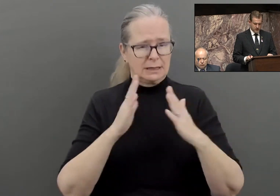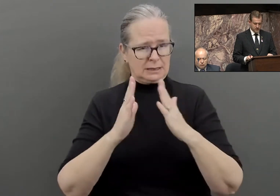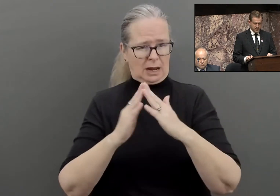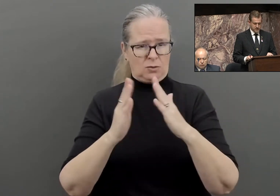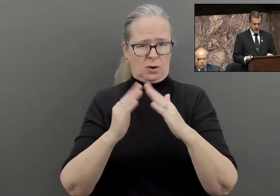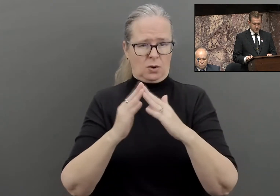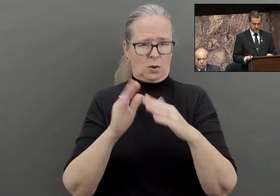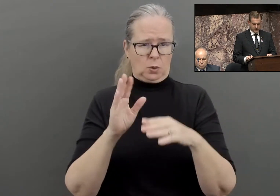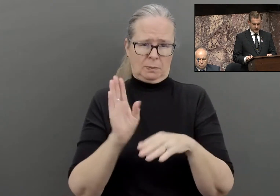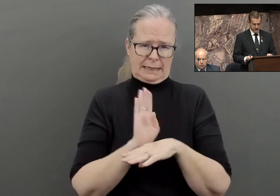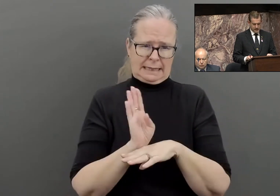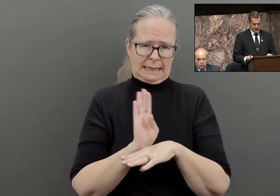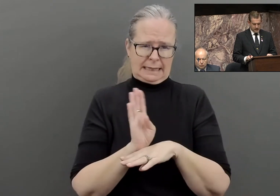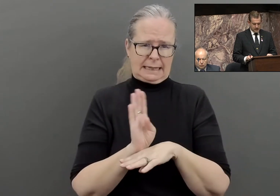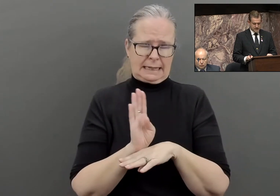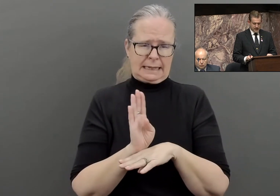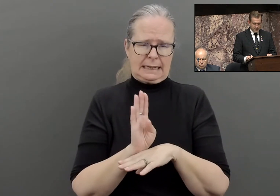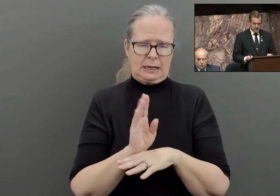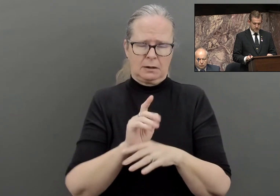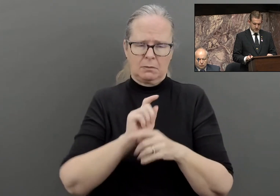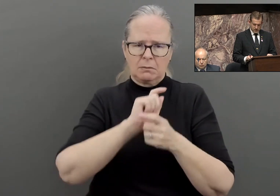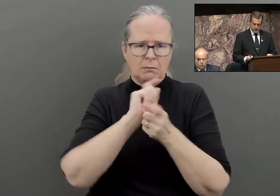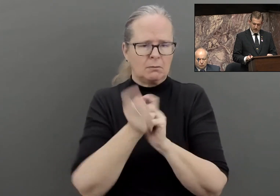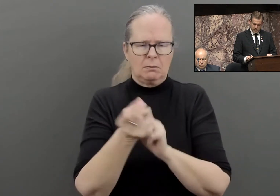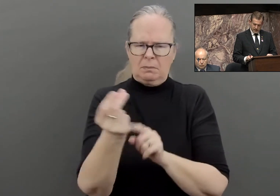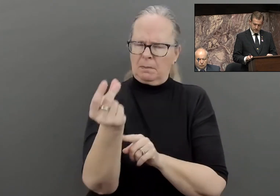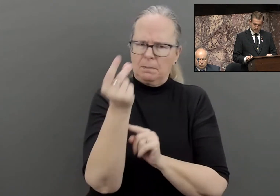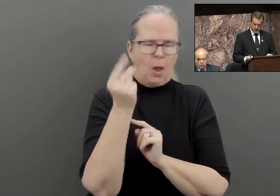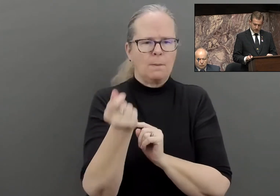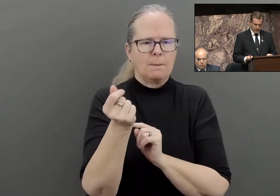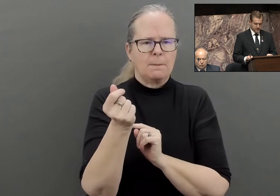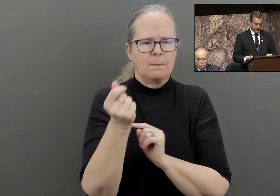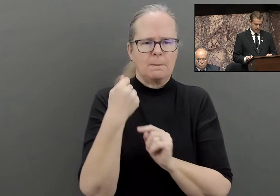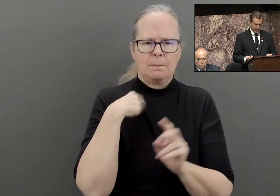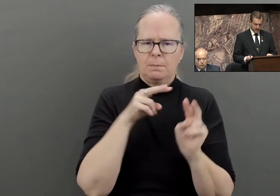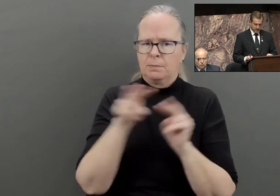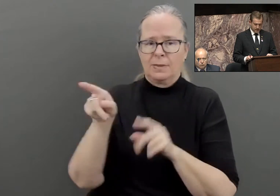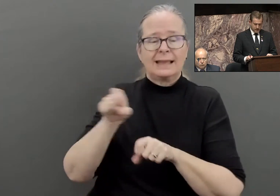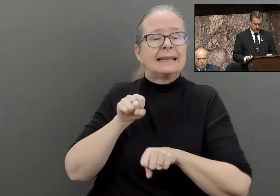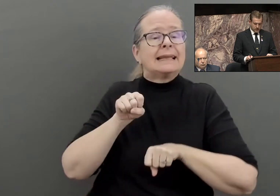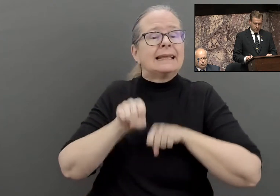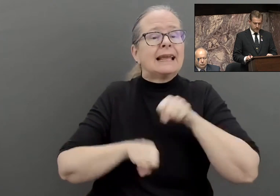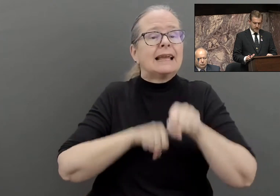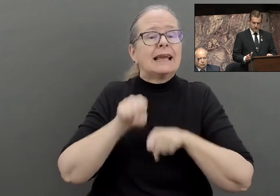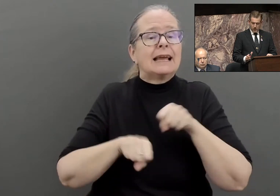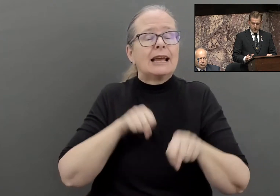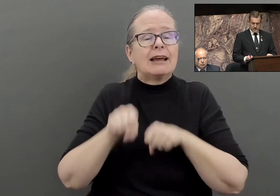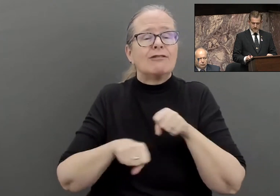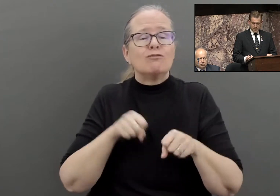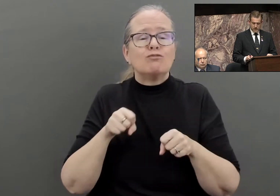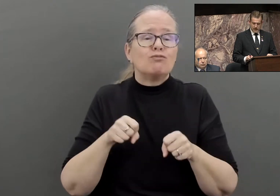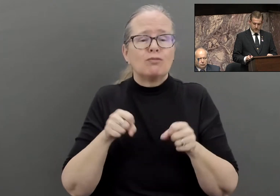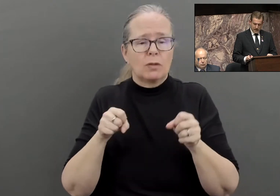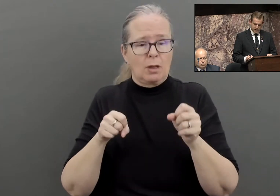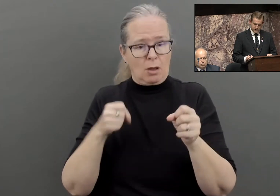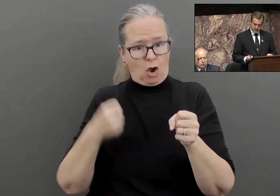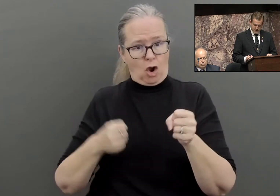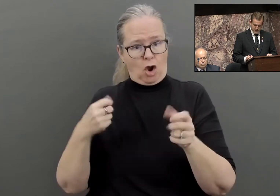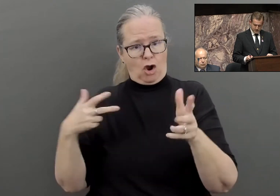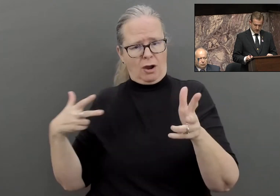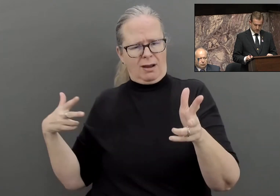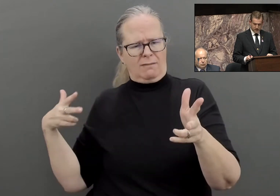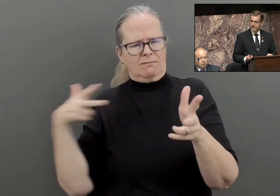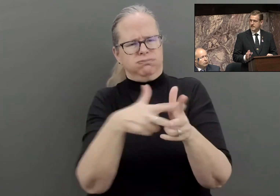was drawn to a tragic event. A cyclist was struck by a pickup truck right in front of me. Within moments, a crowd gathered